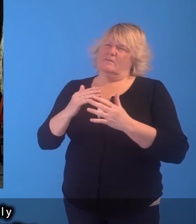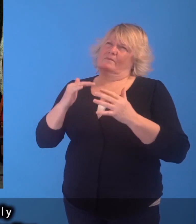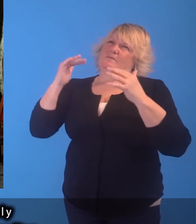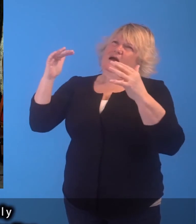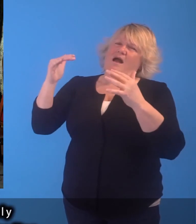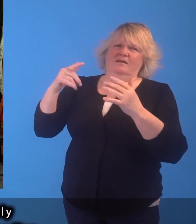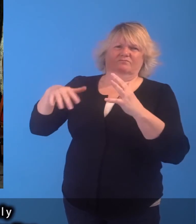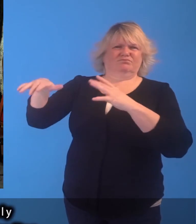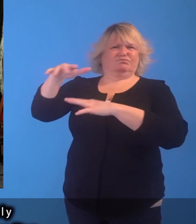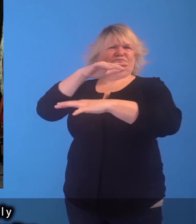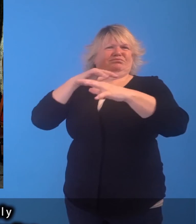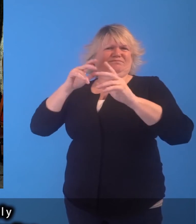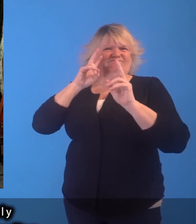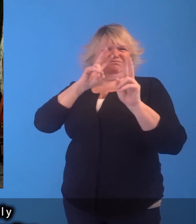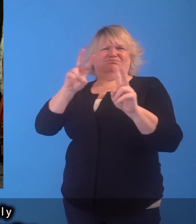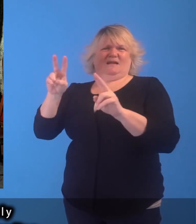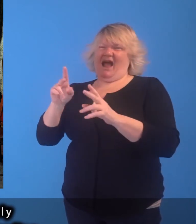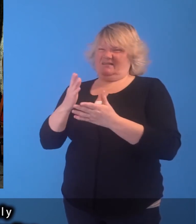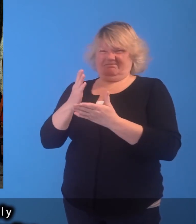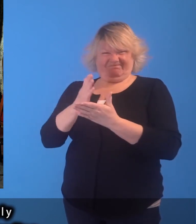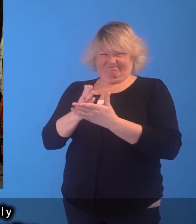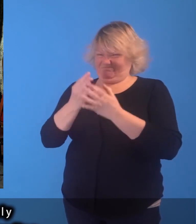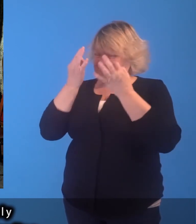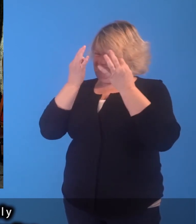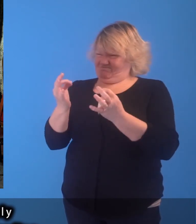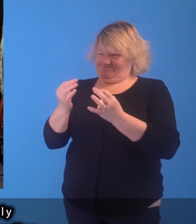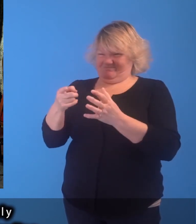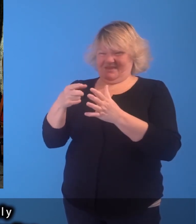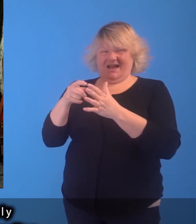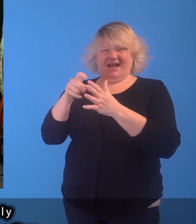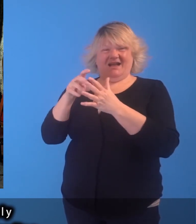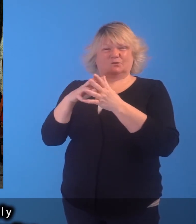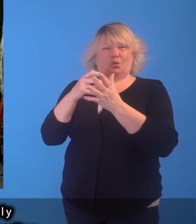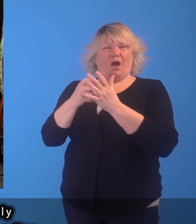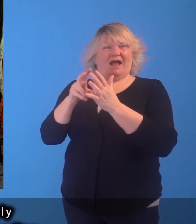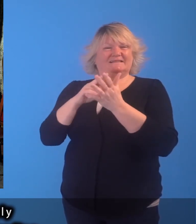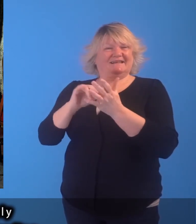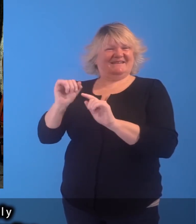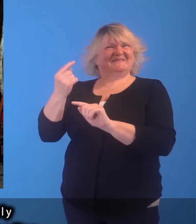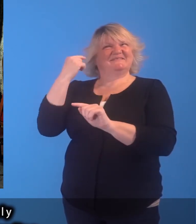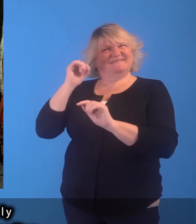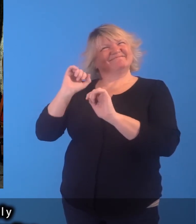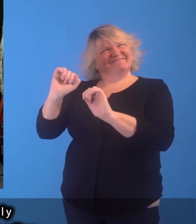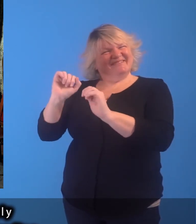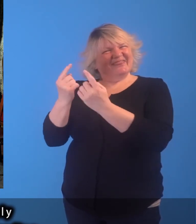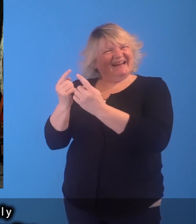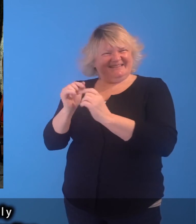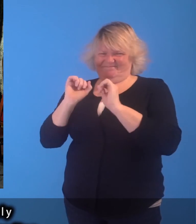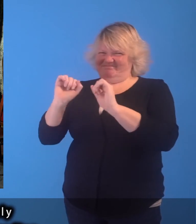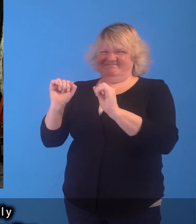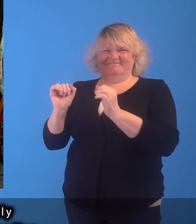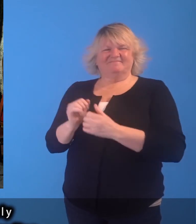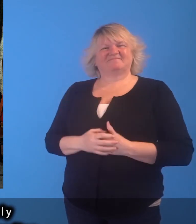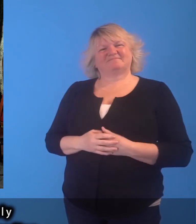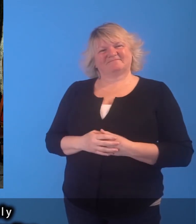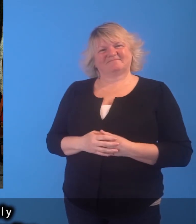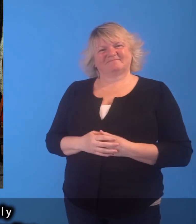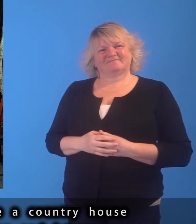The housekeeper's room and the maids' bedrooms have also remained unchanged since the death of Mrs. Reed